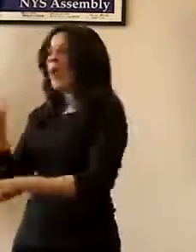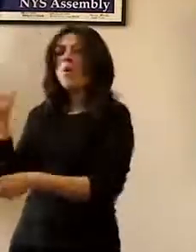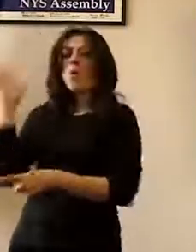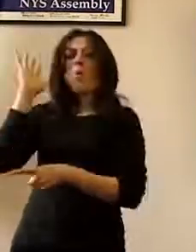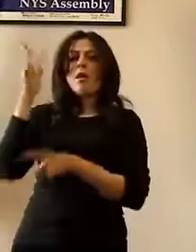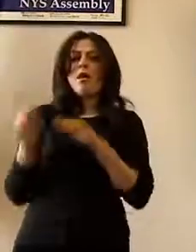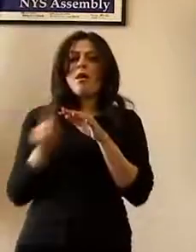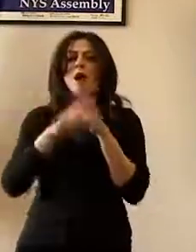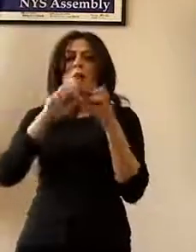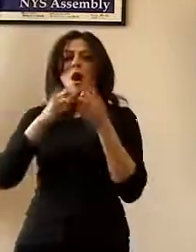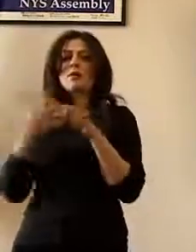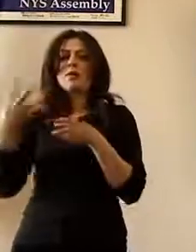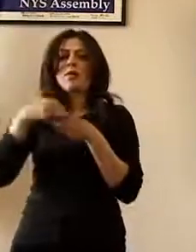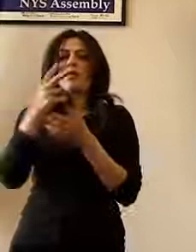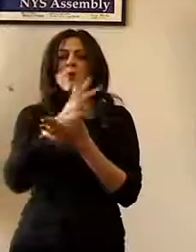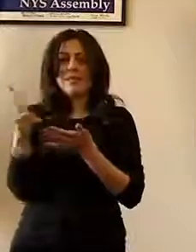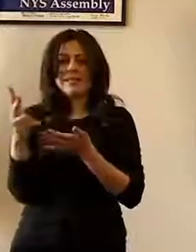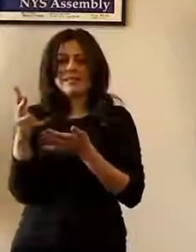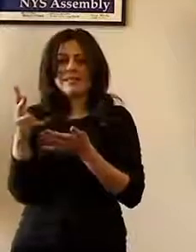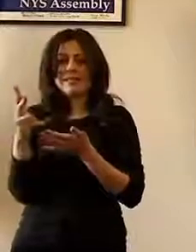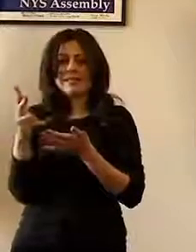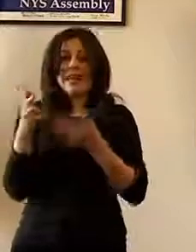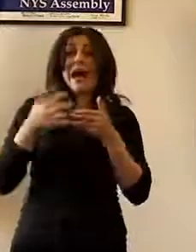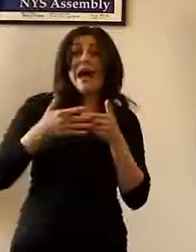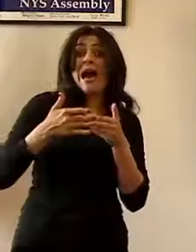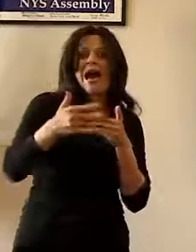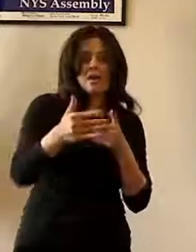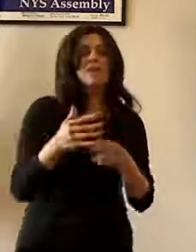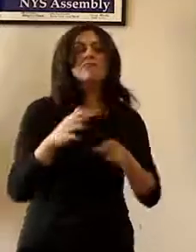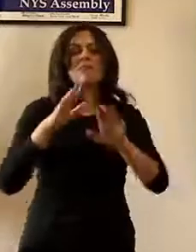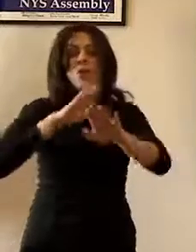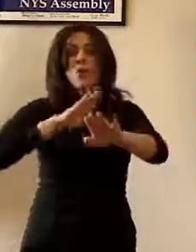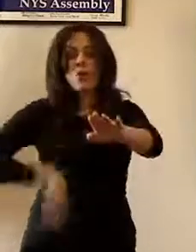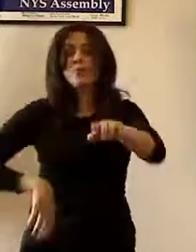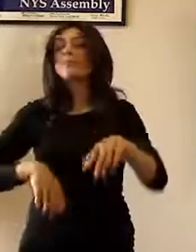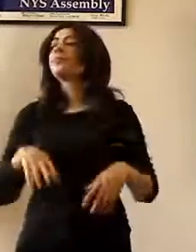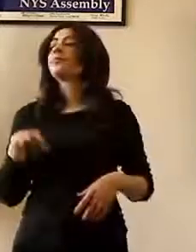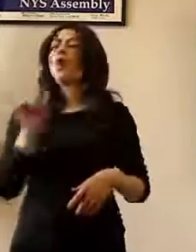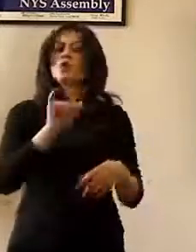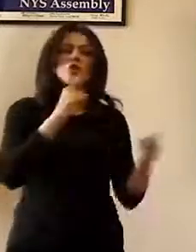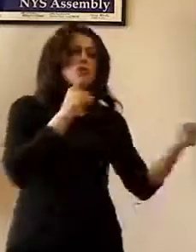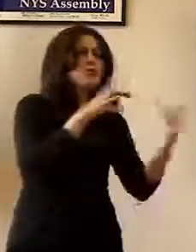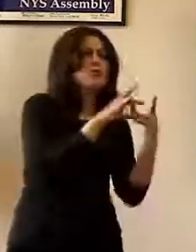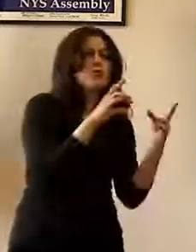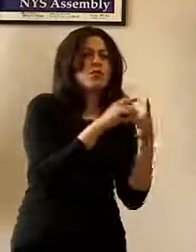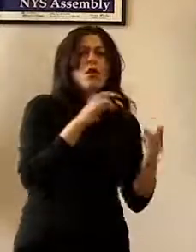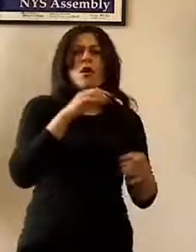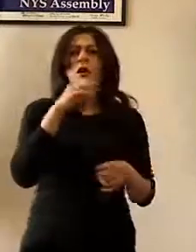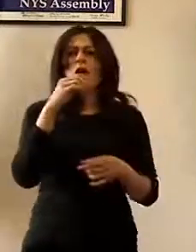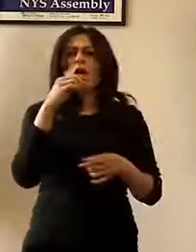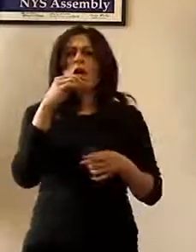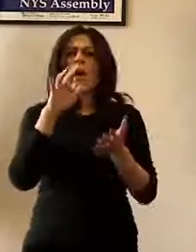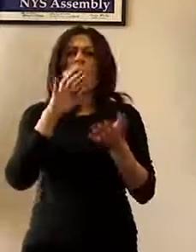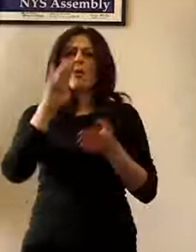rest. The other thing to consider, as you mentioned, oral birth control pills, is that